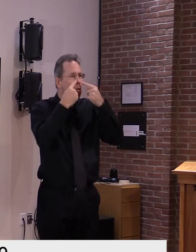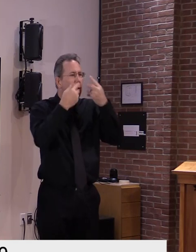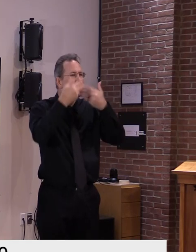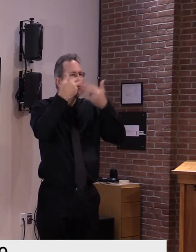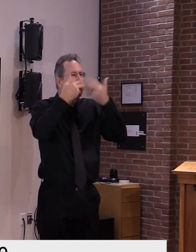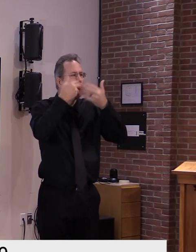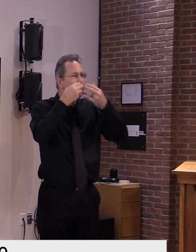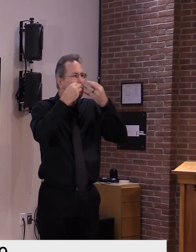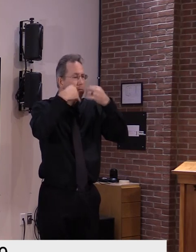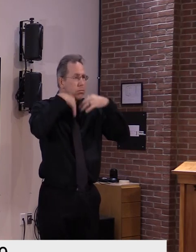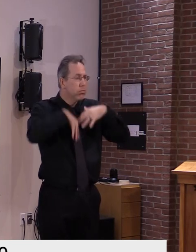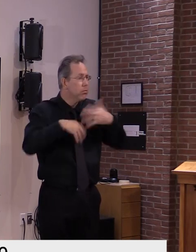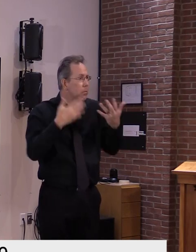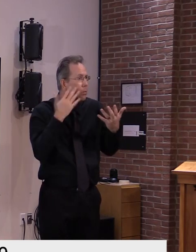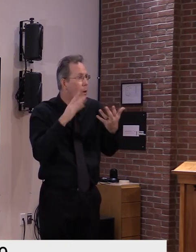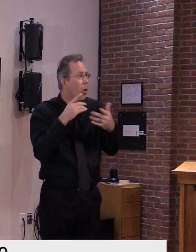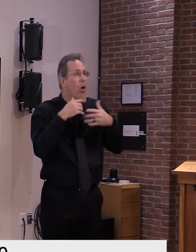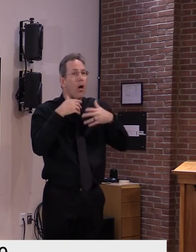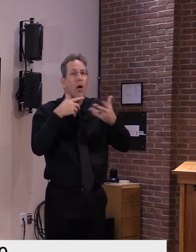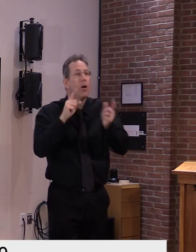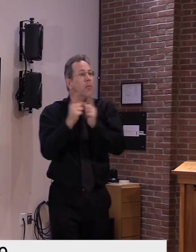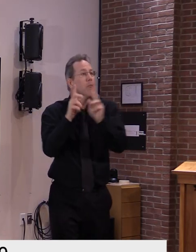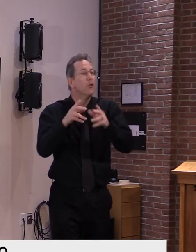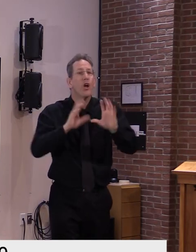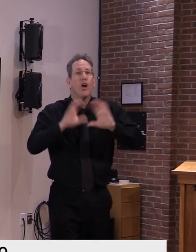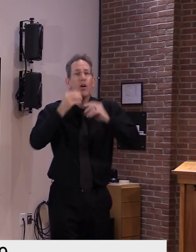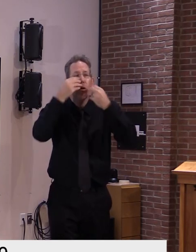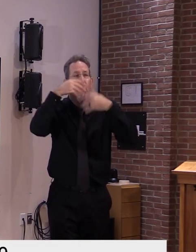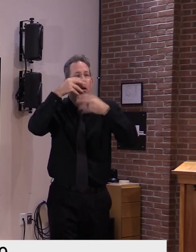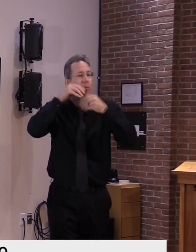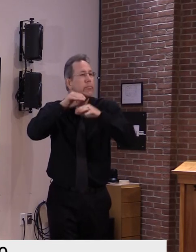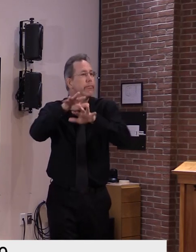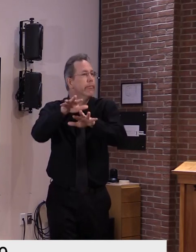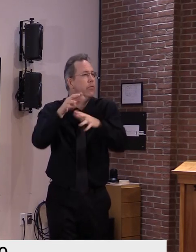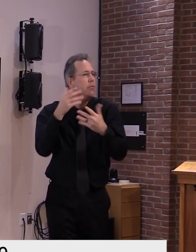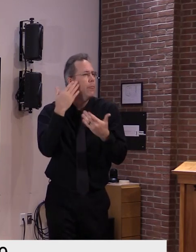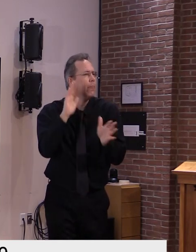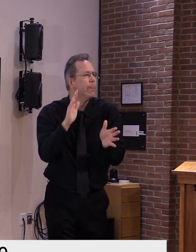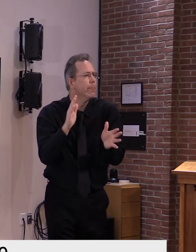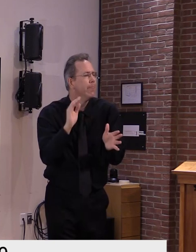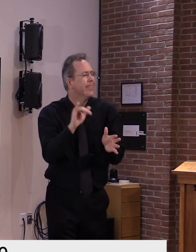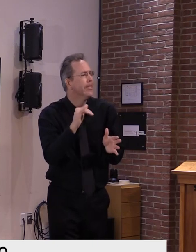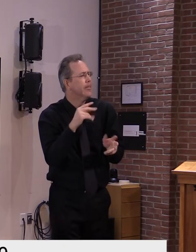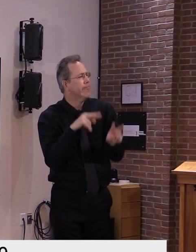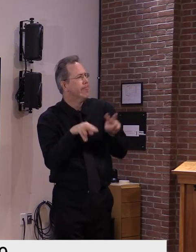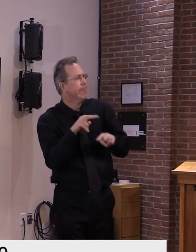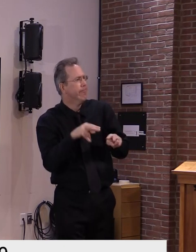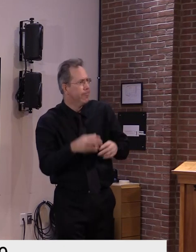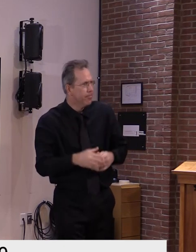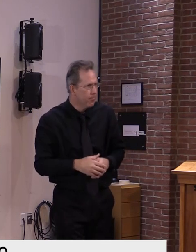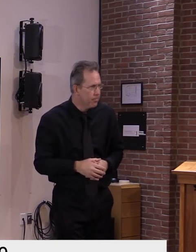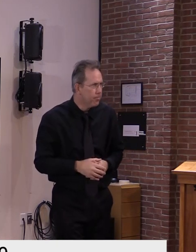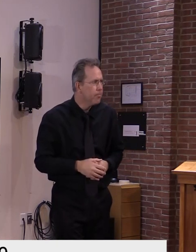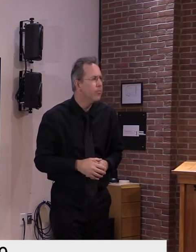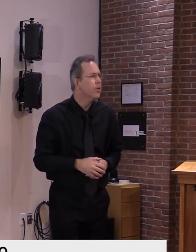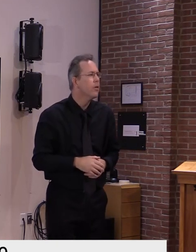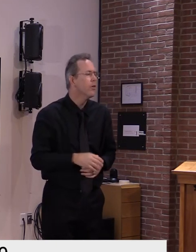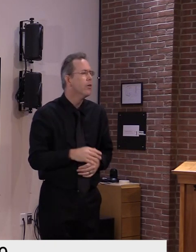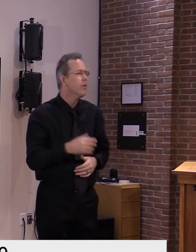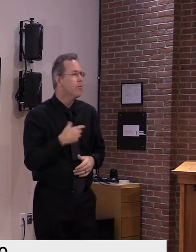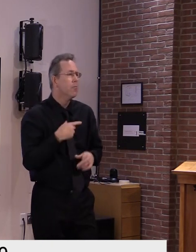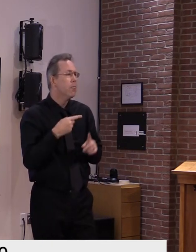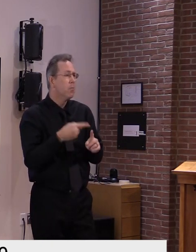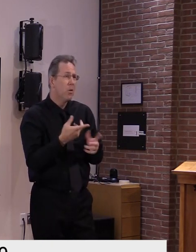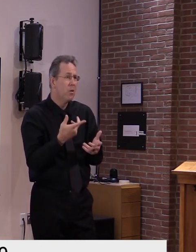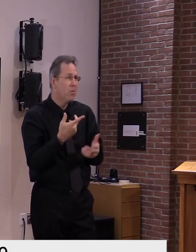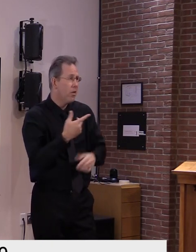We don't know that answer right now. So what's being recommended is that everybody continue to do all the things we do with